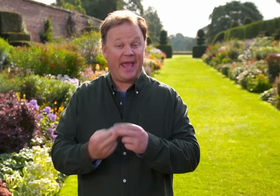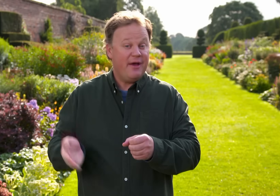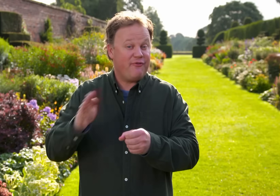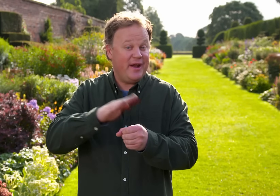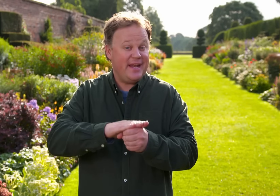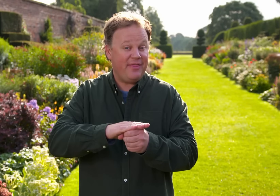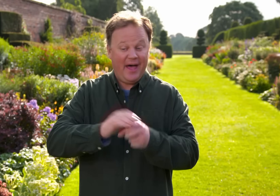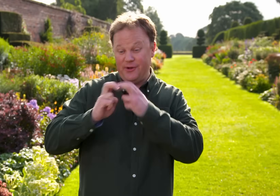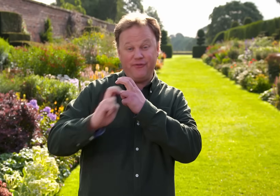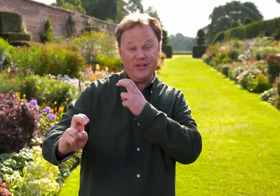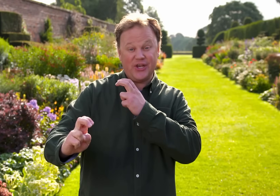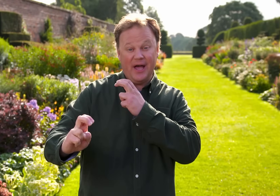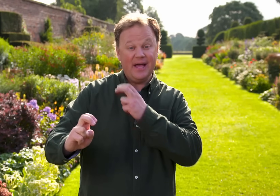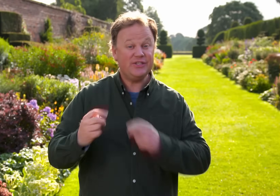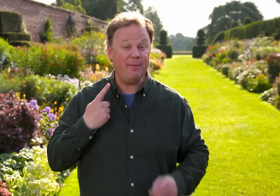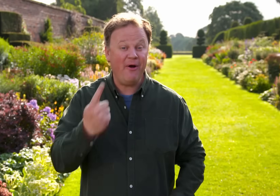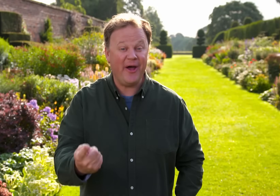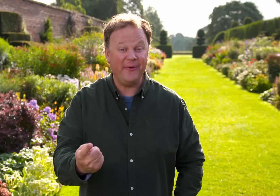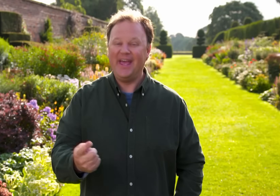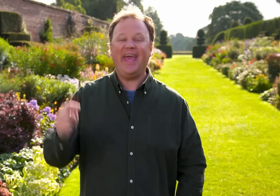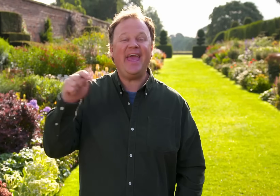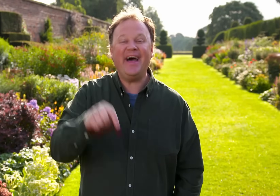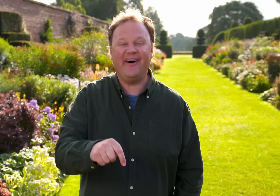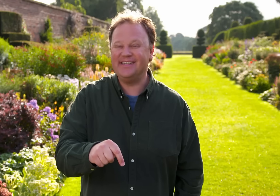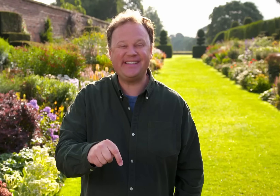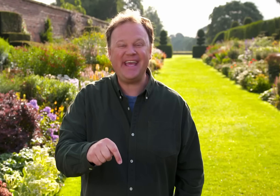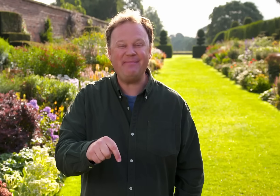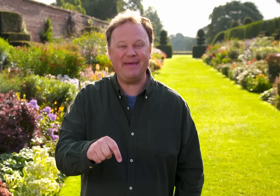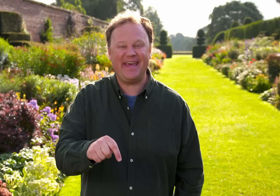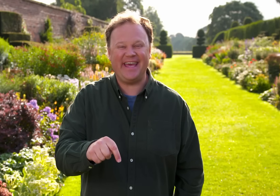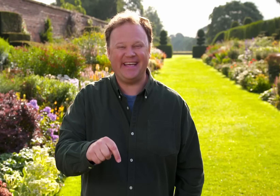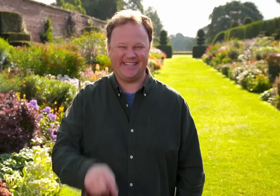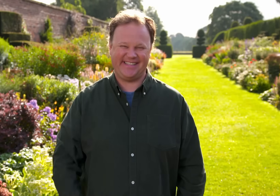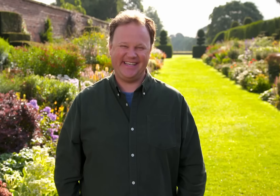for another adventure tomorrow here on CBeebies.